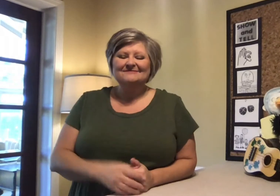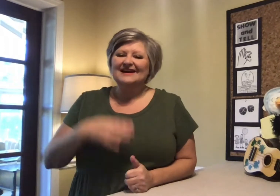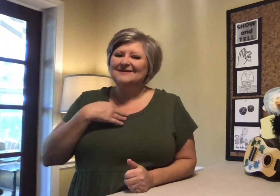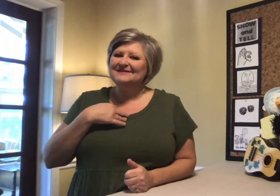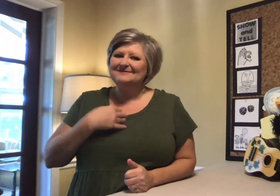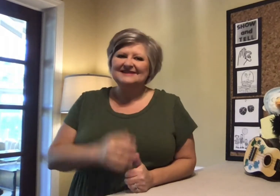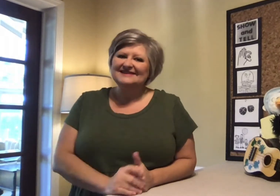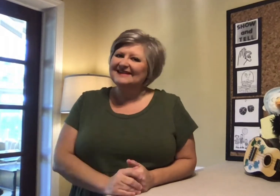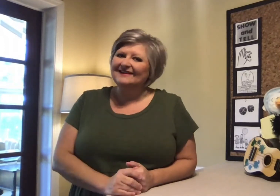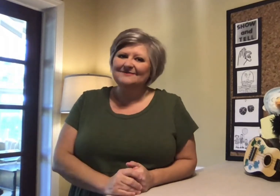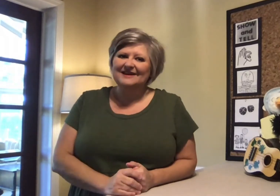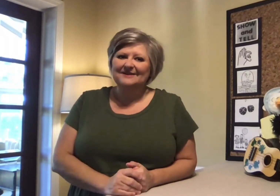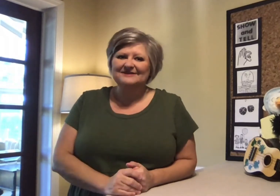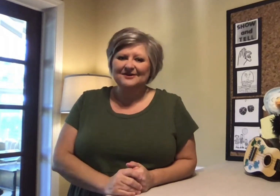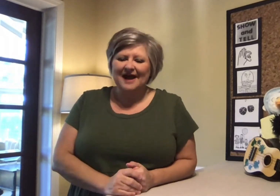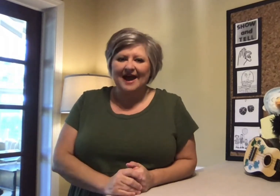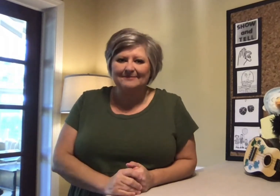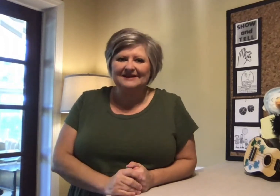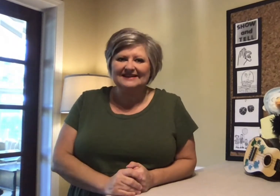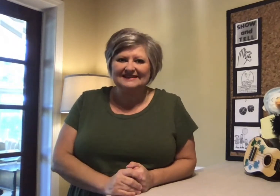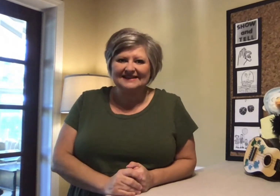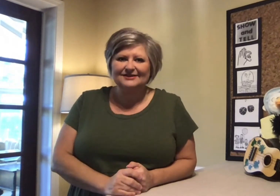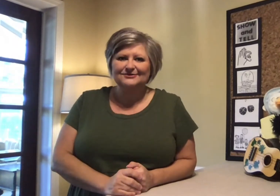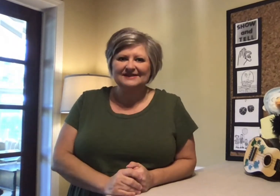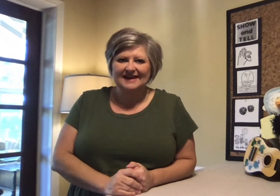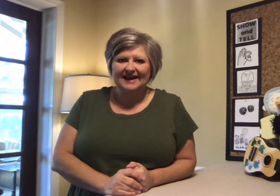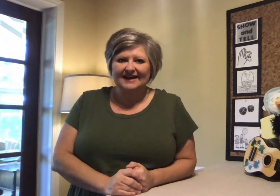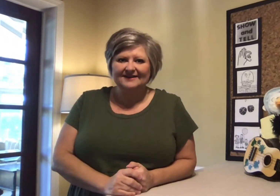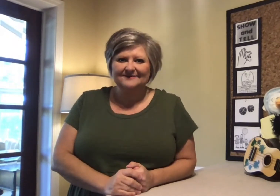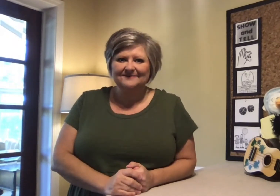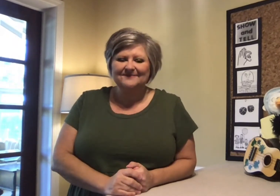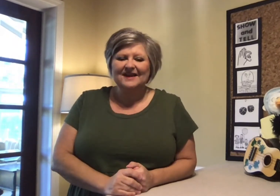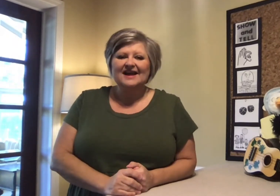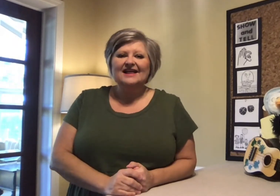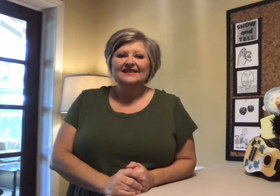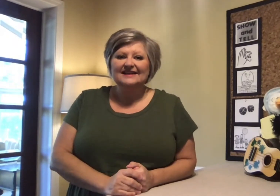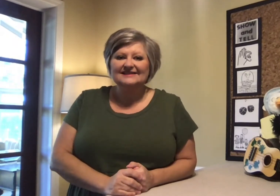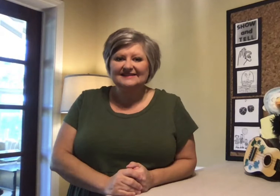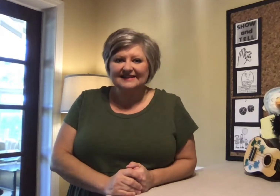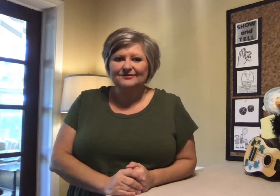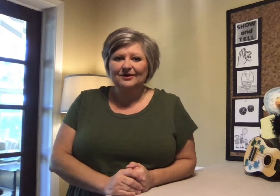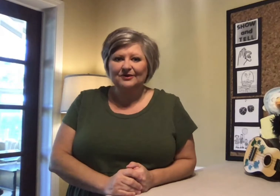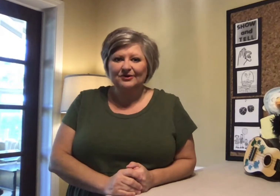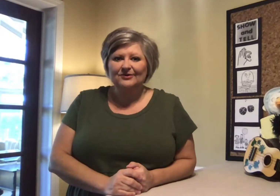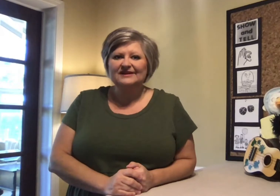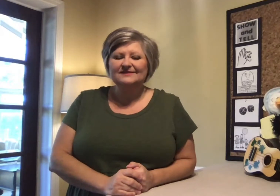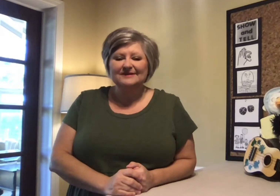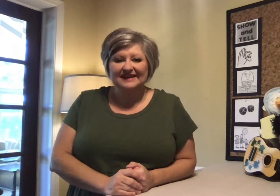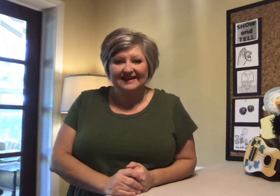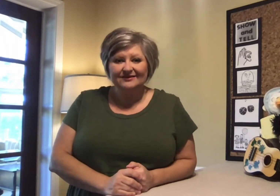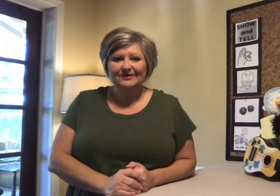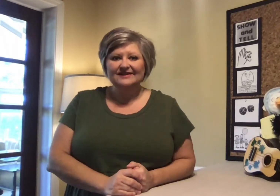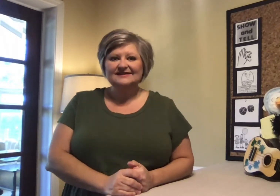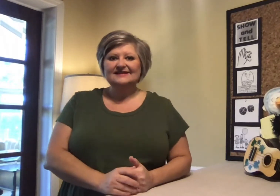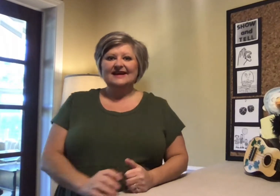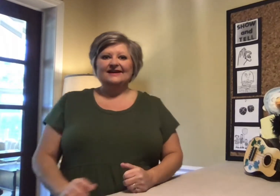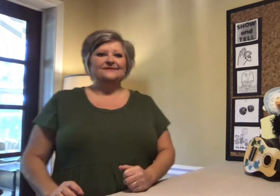name is Mrs. Gillum, and I'm so happy to see you today. Let's see what we're going to begin with today.